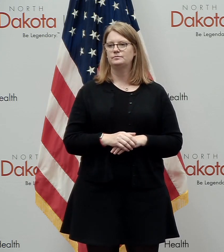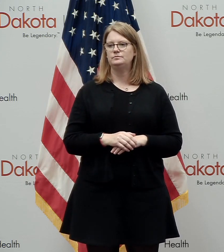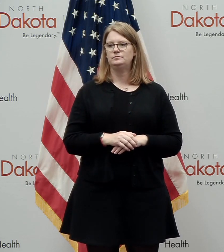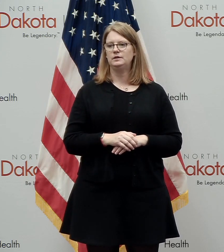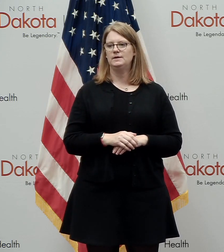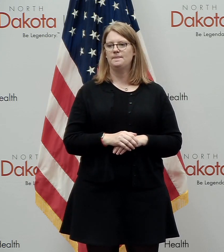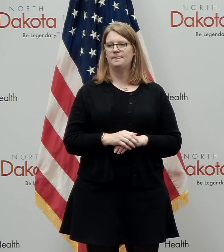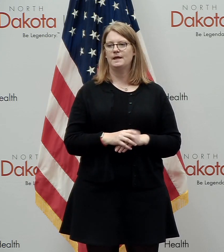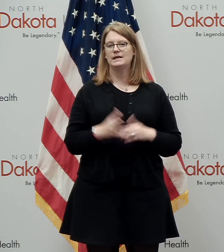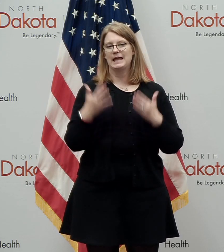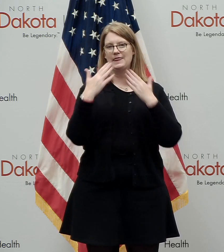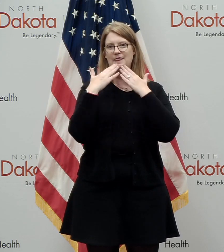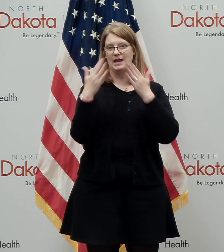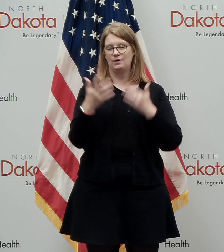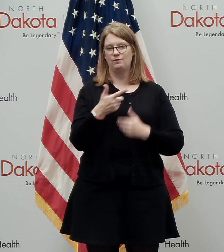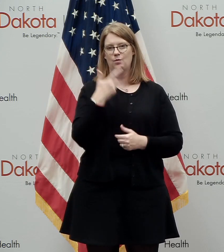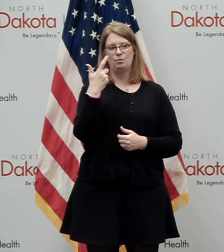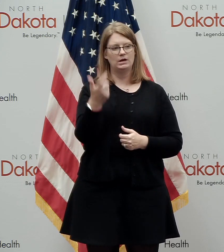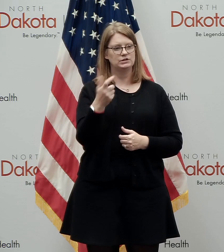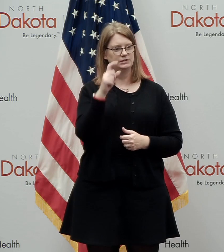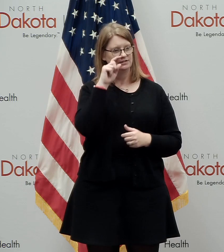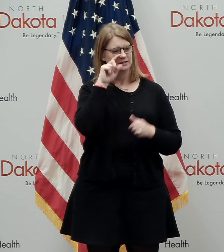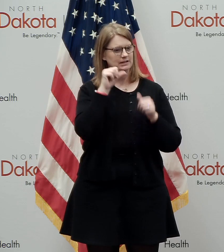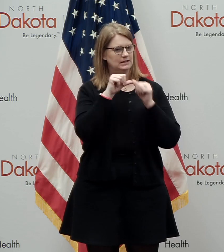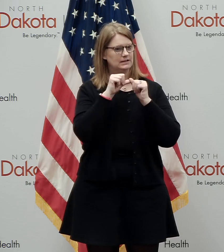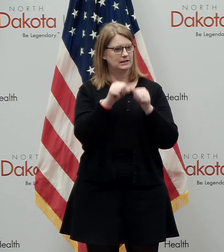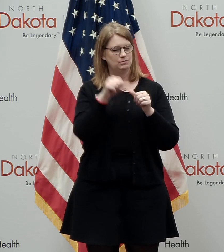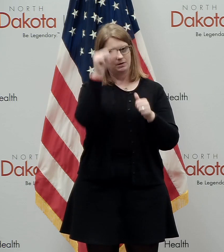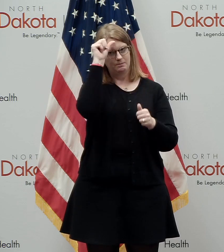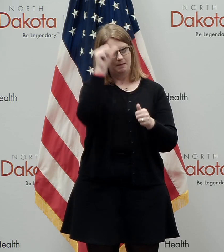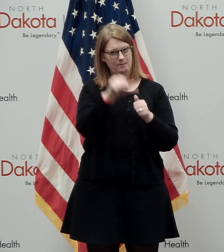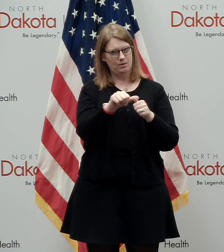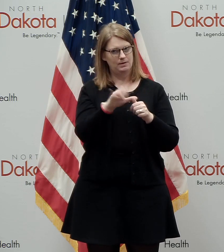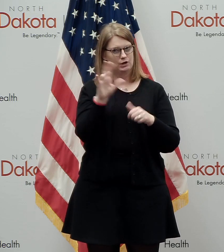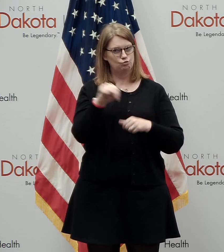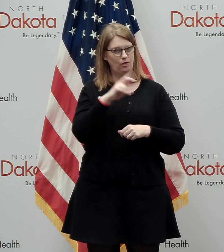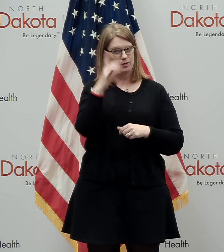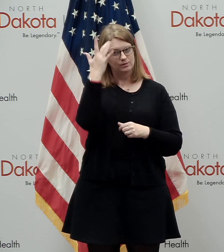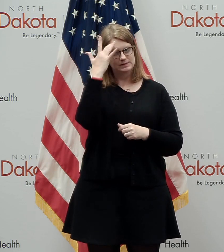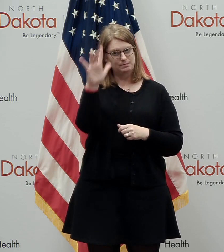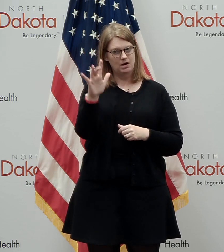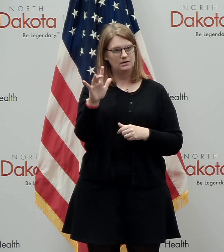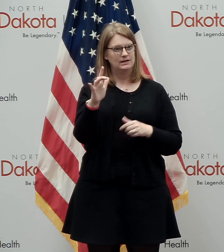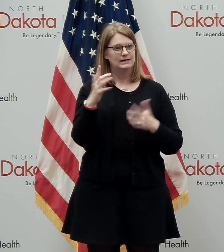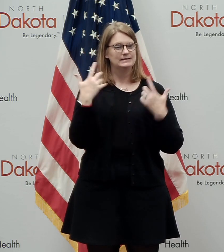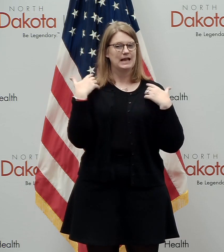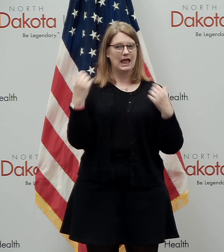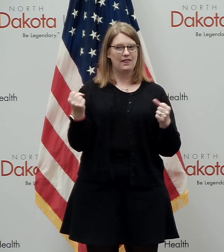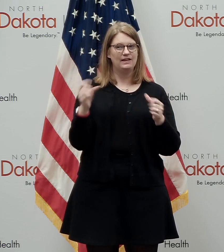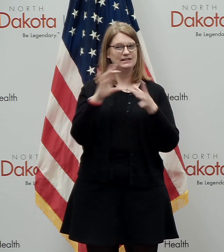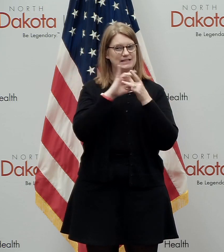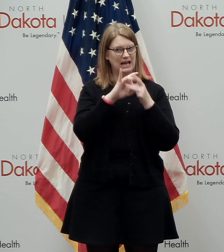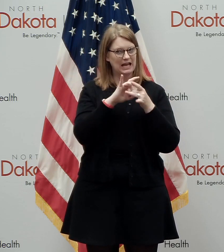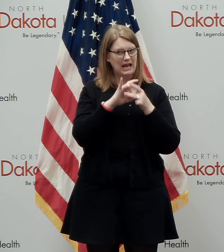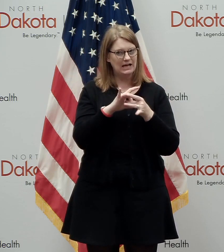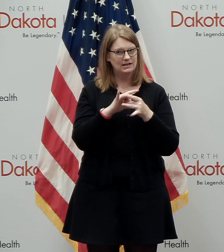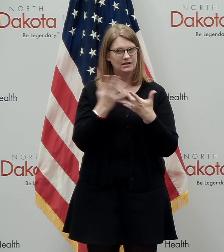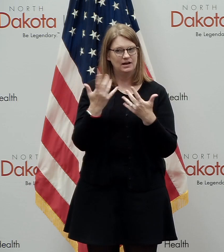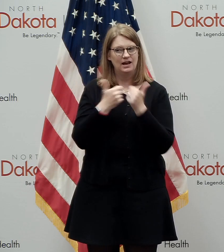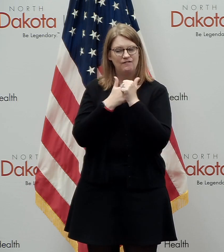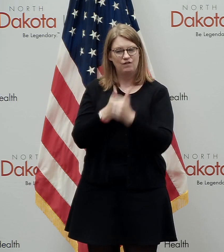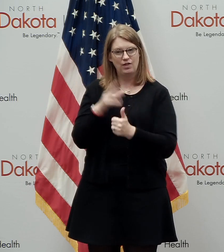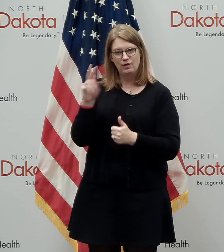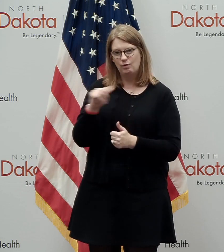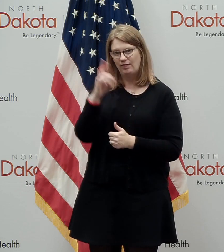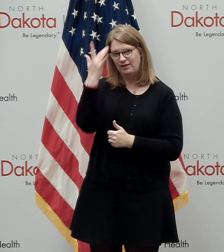then, thank you for tuning in, and continue to remember to be North Dakota Smart and stay healthy, stay connected, and follow the